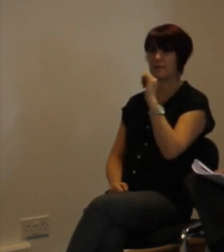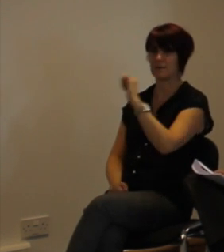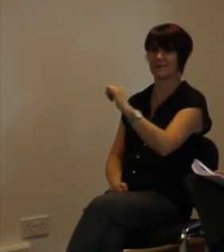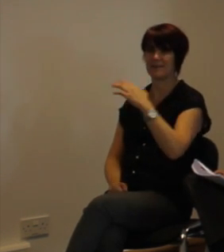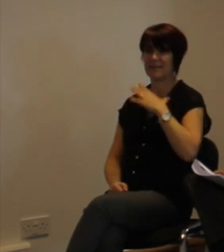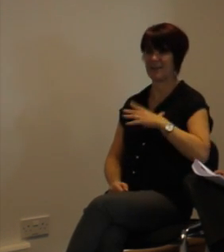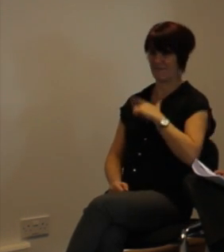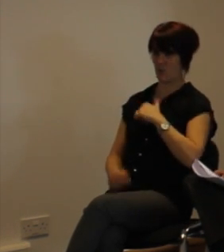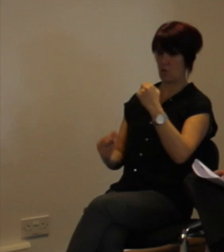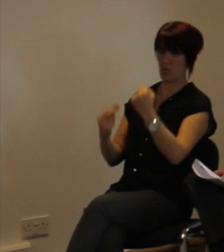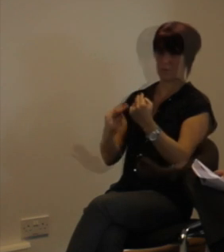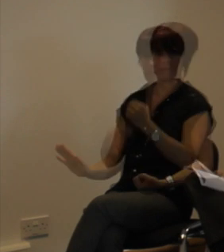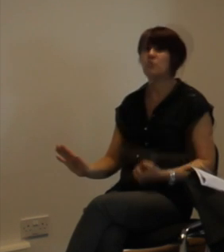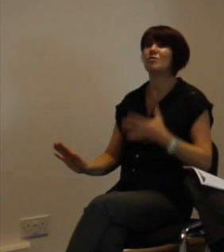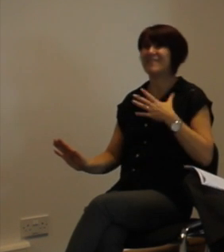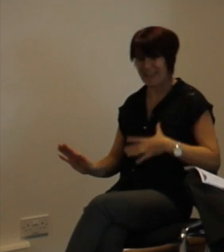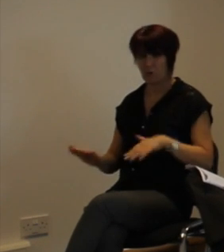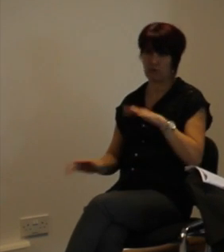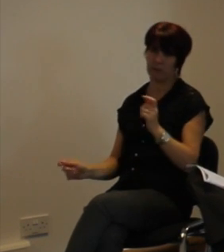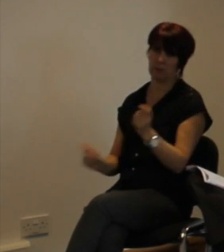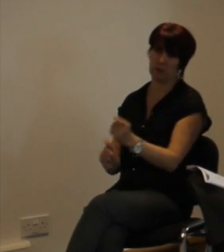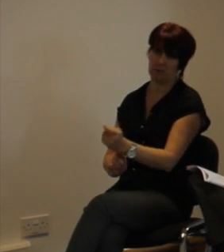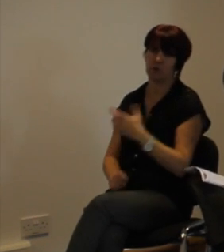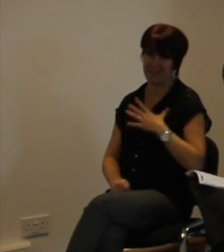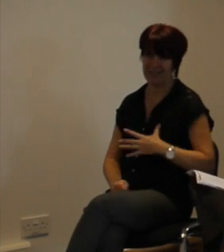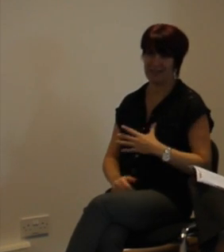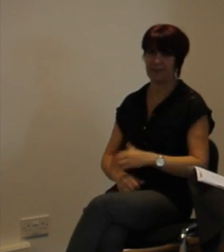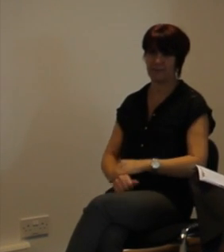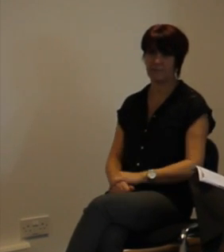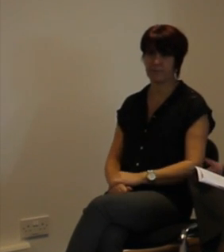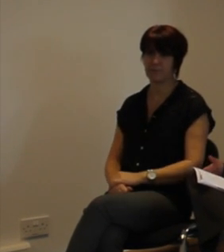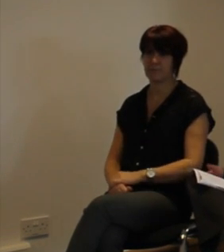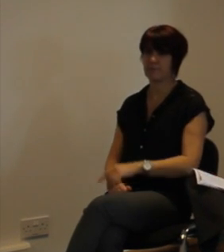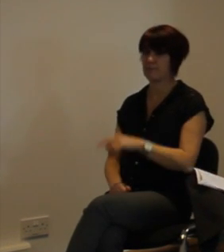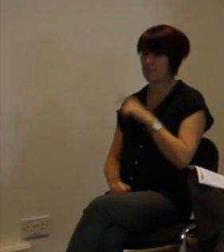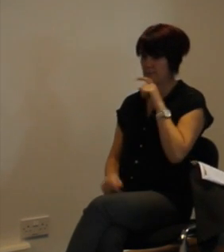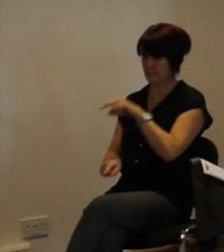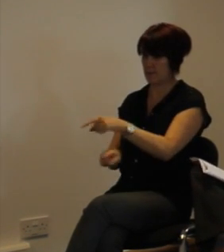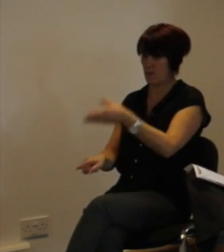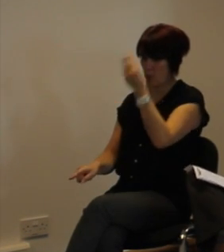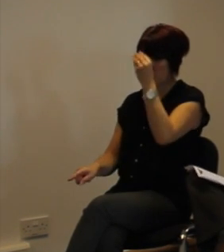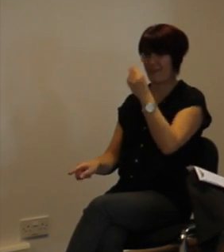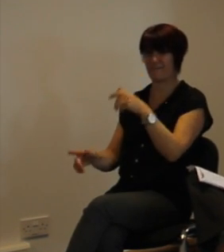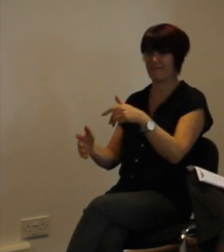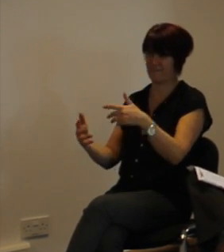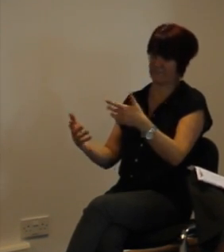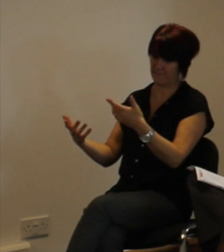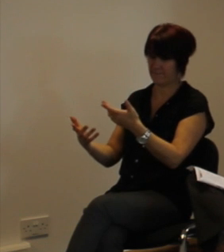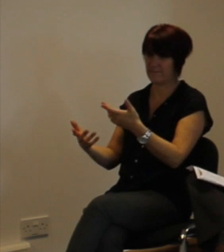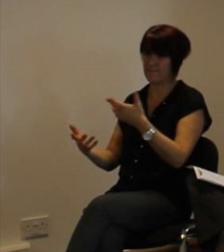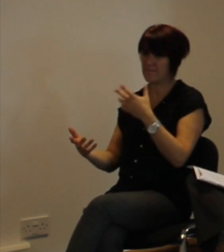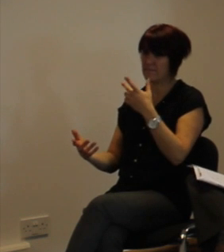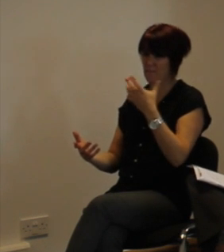required by the specification. So we need to be able to accommodate our learners to the